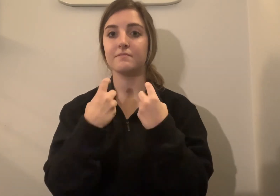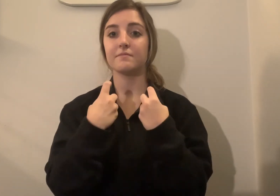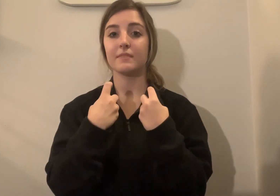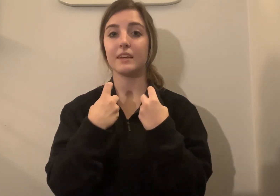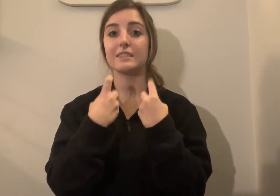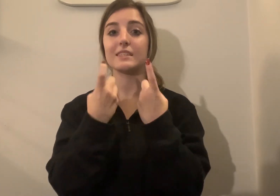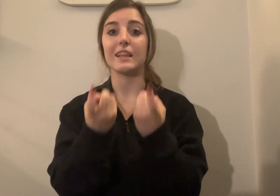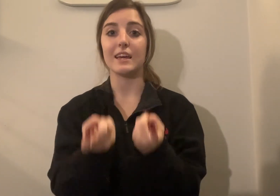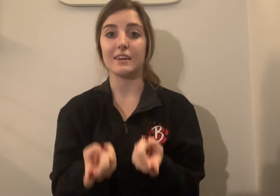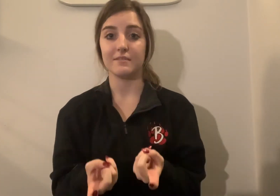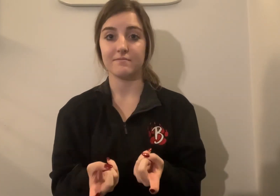Sleigh.